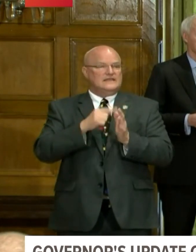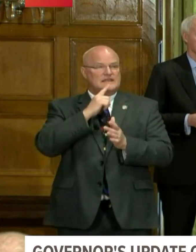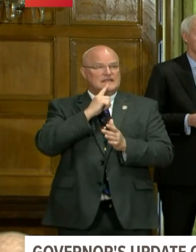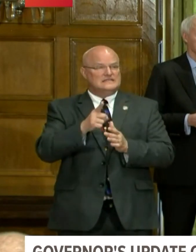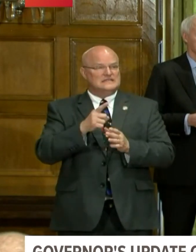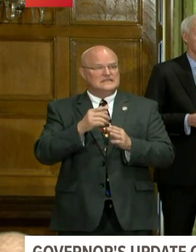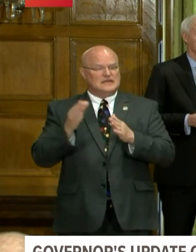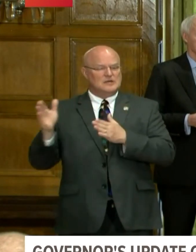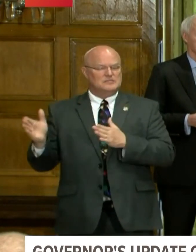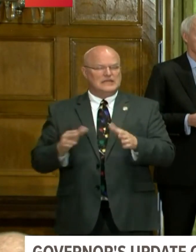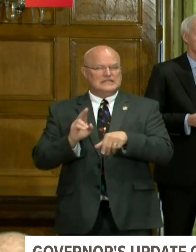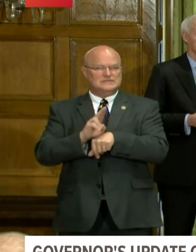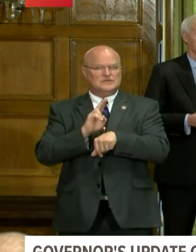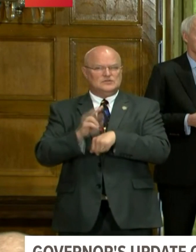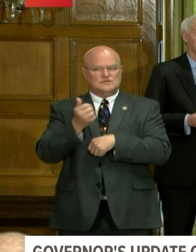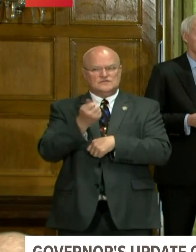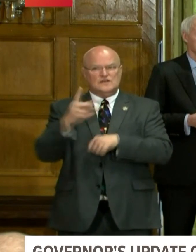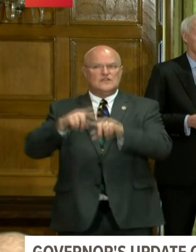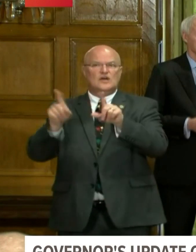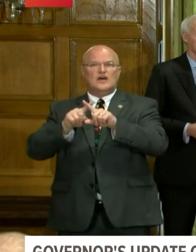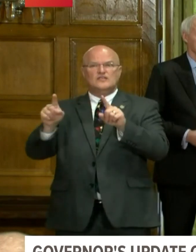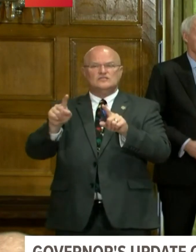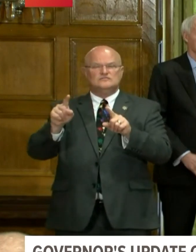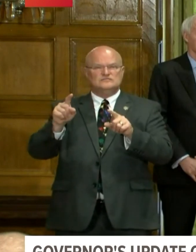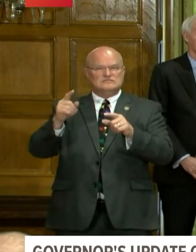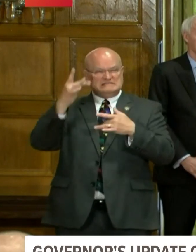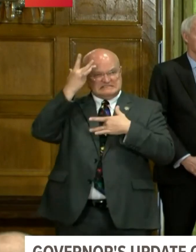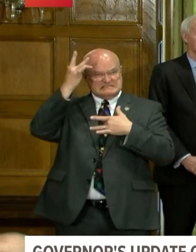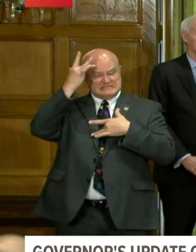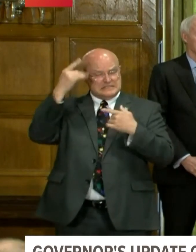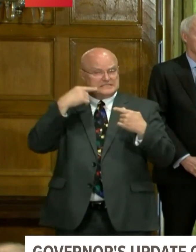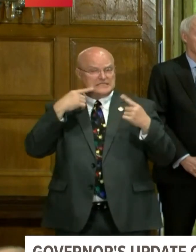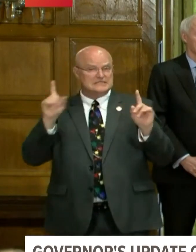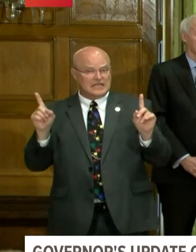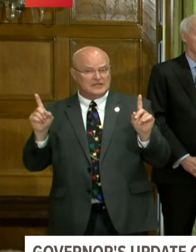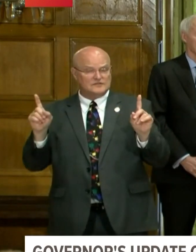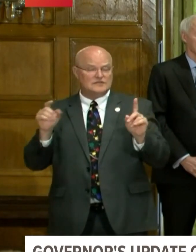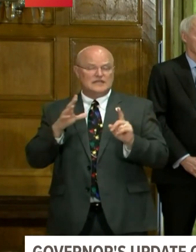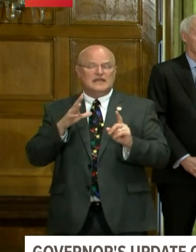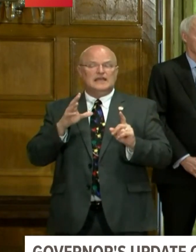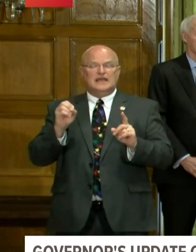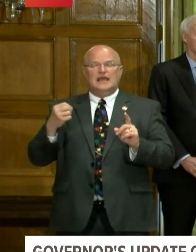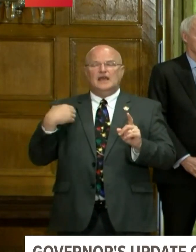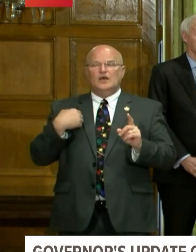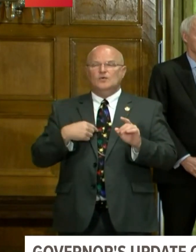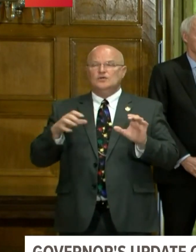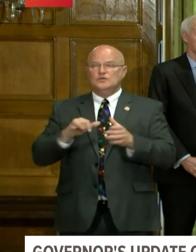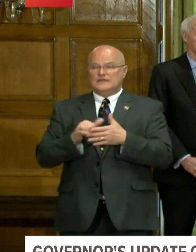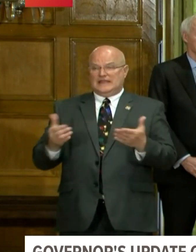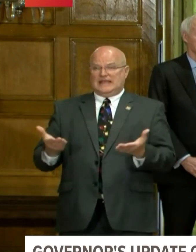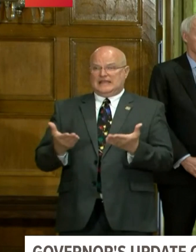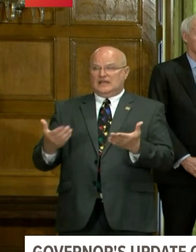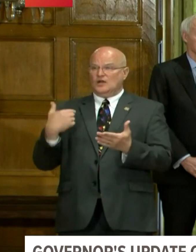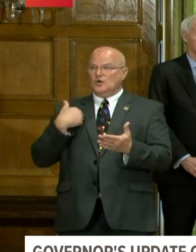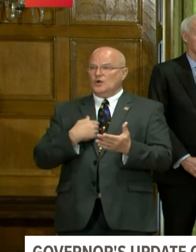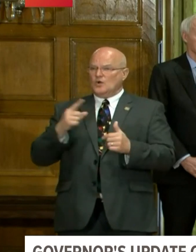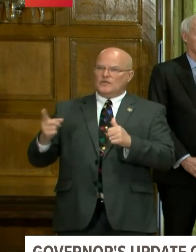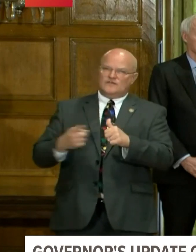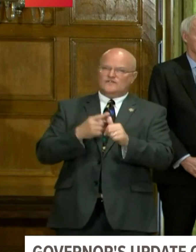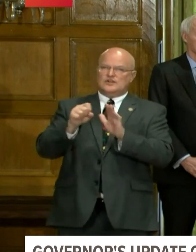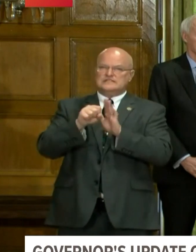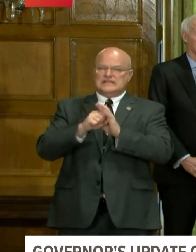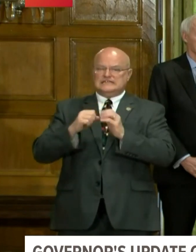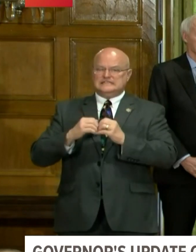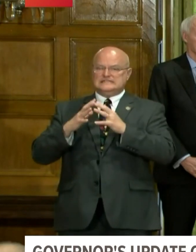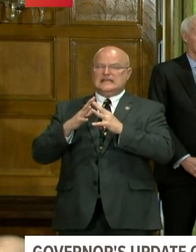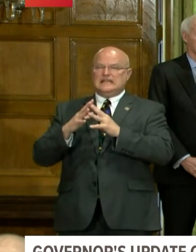a strategy that's been used for a number of other infectious diseases successfully, and we are doing that here. We were one of the first states to